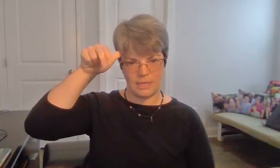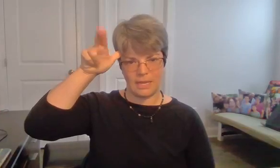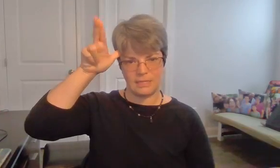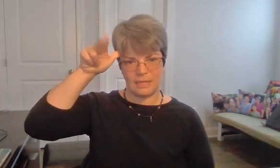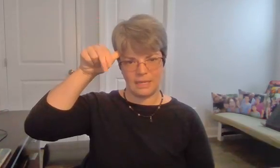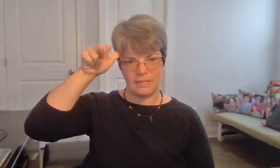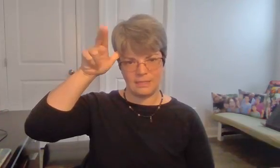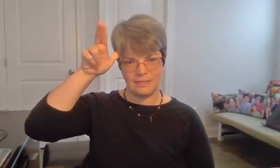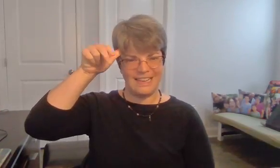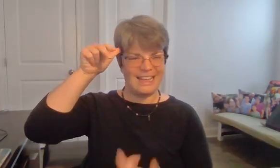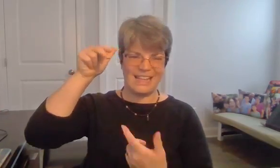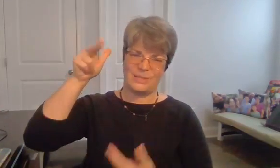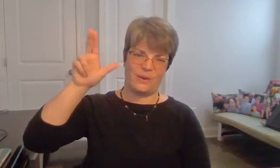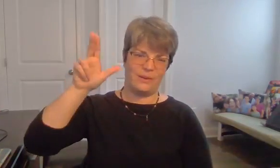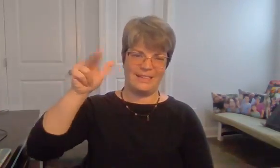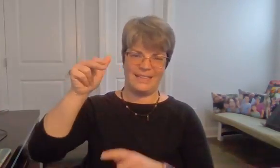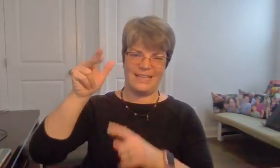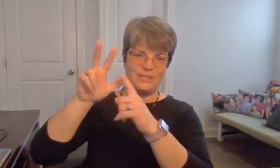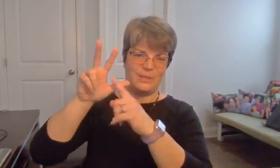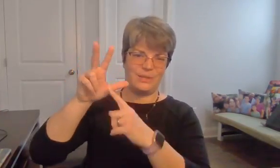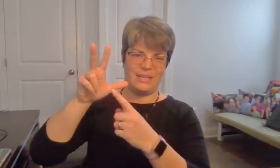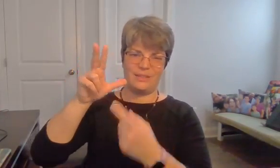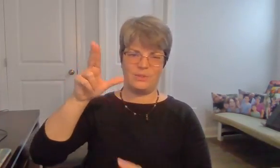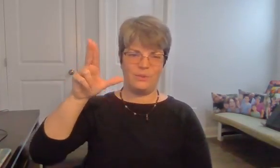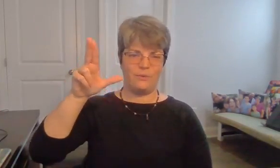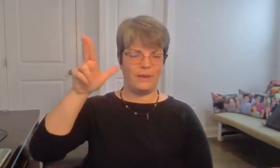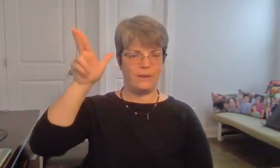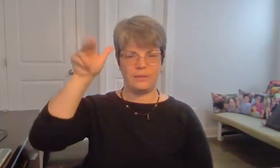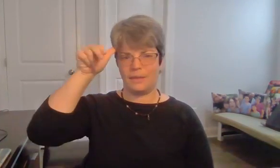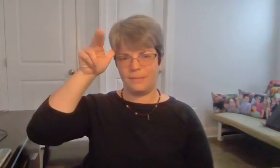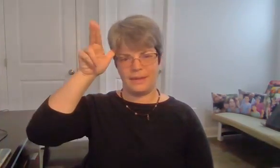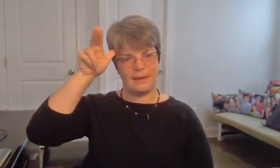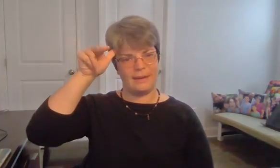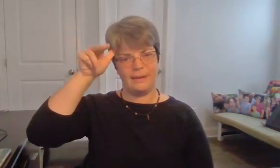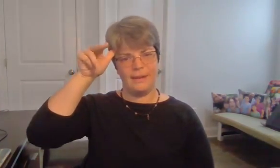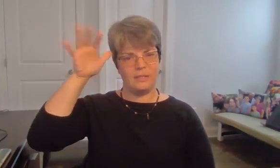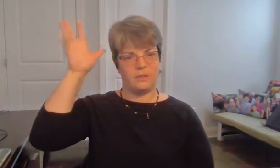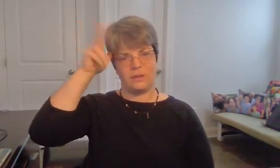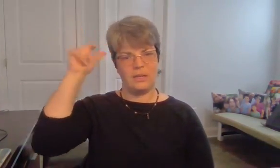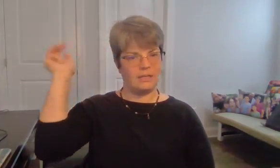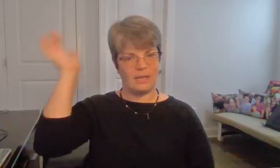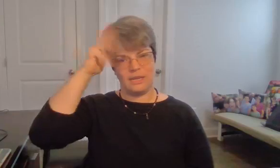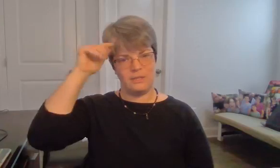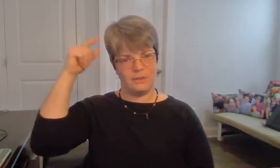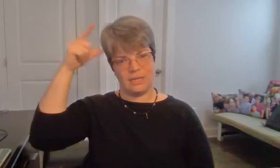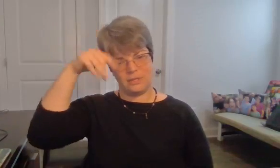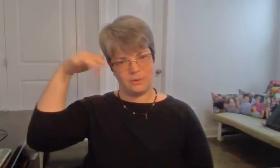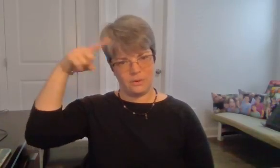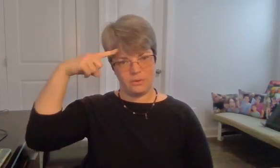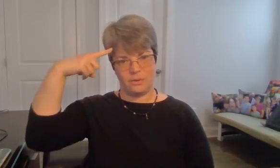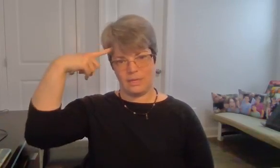is like this. That's hard. It's hard to get those 2 fingers up there. So they're going to kind of do this or do